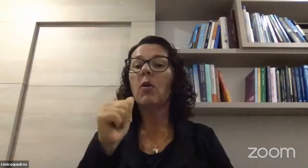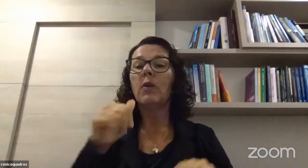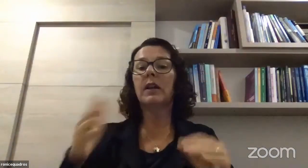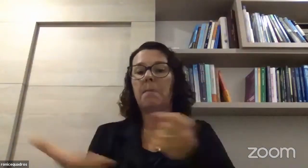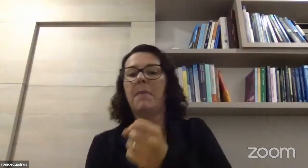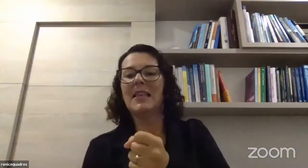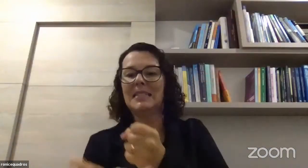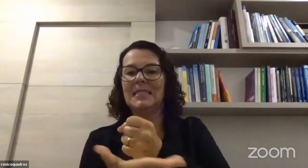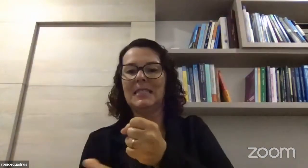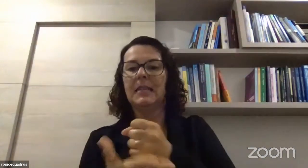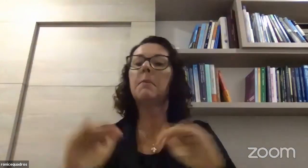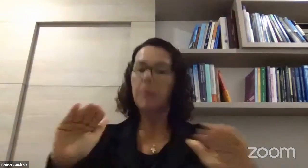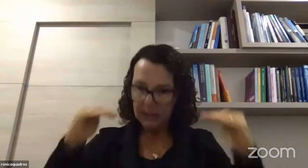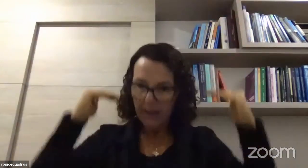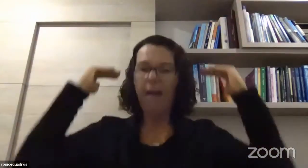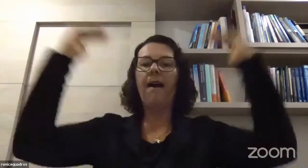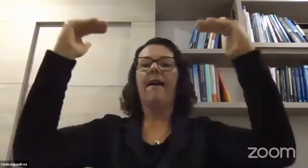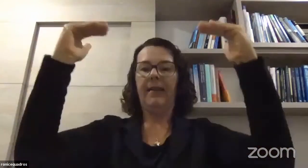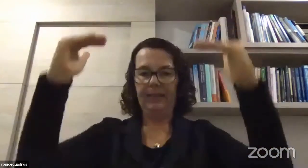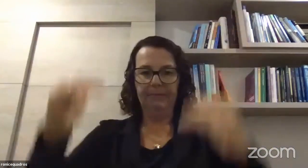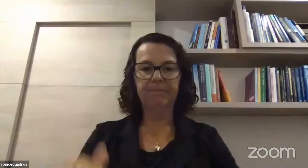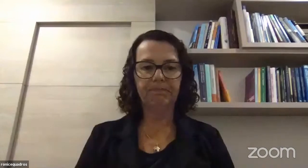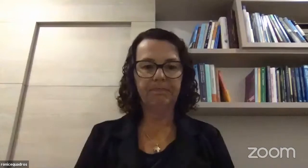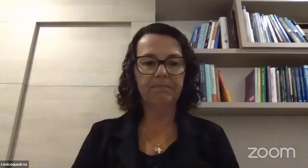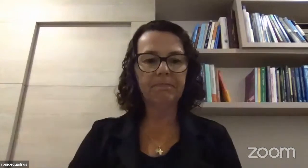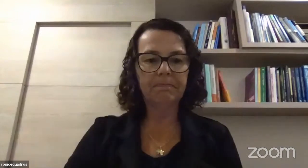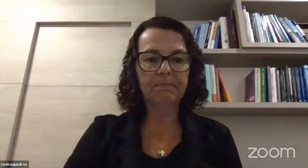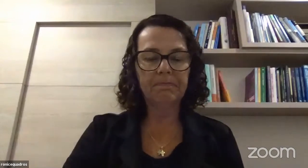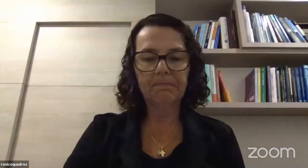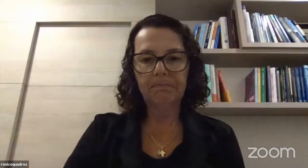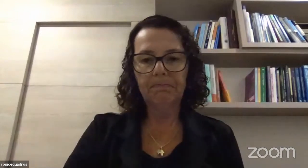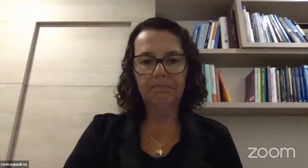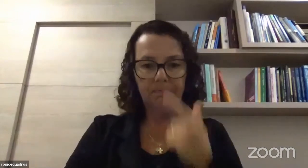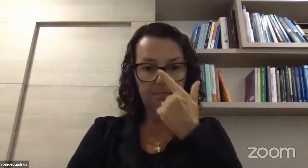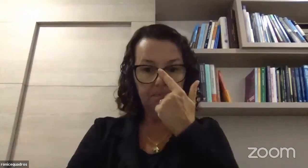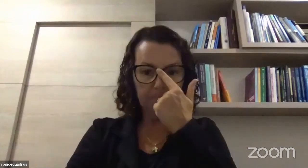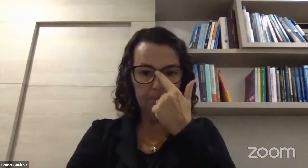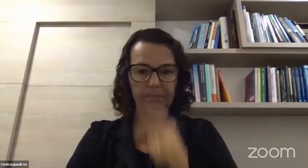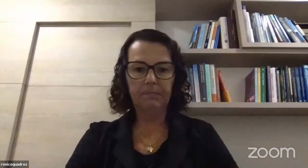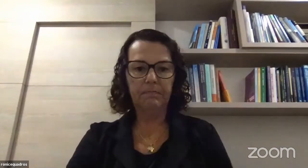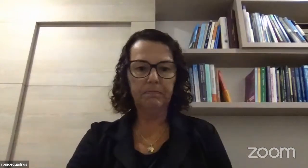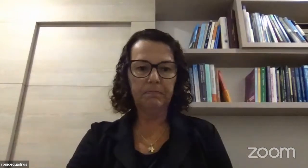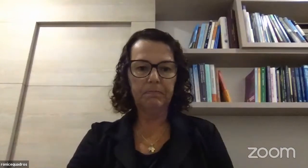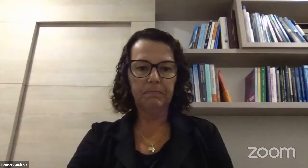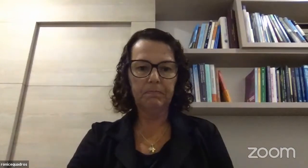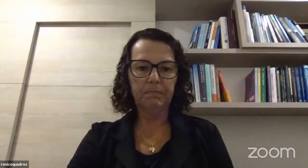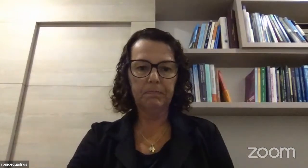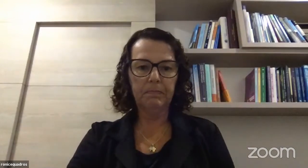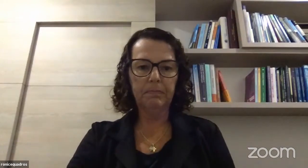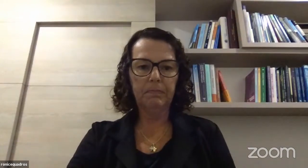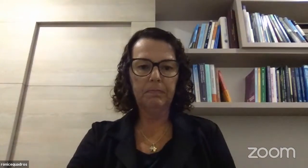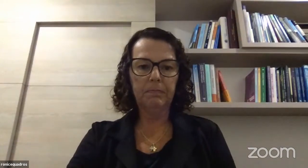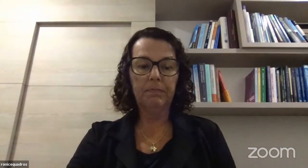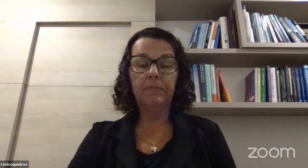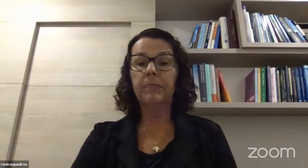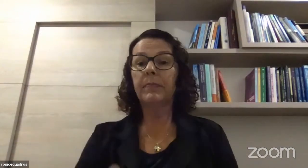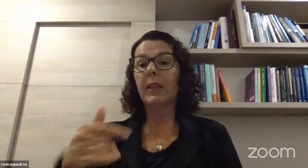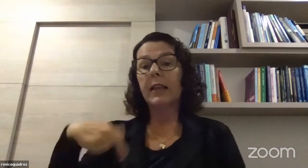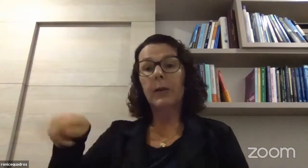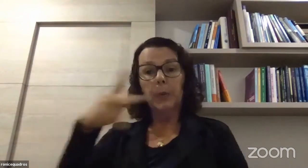Higher levels of education is only the start, but very beneficial.